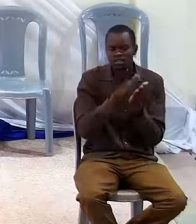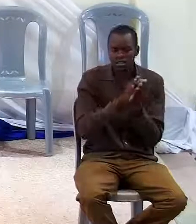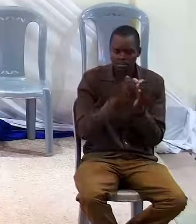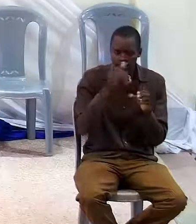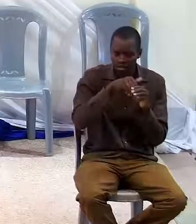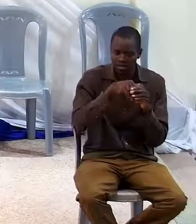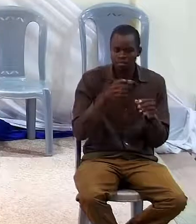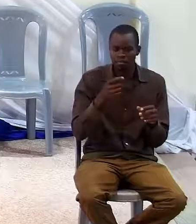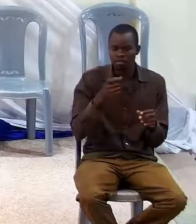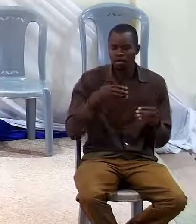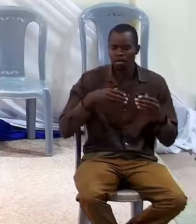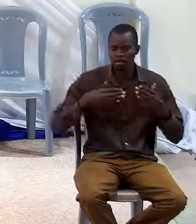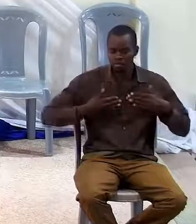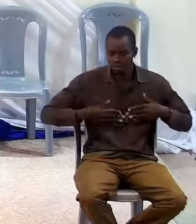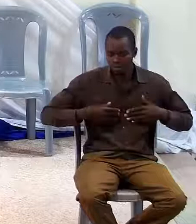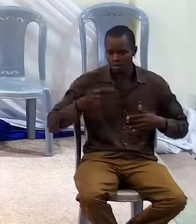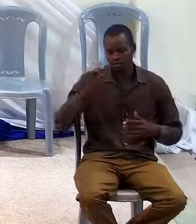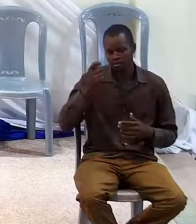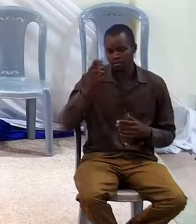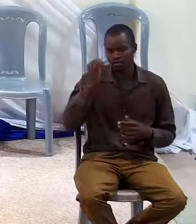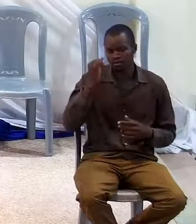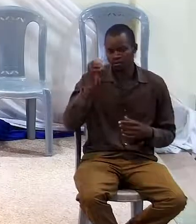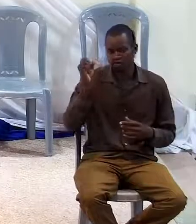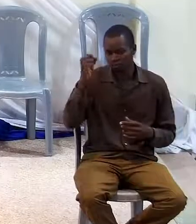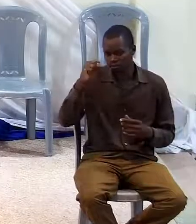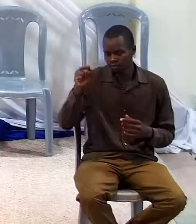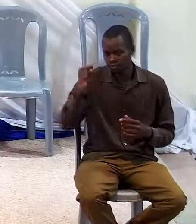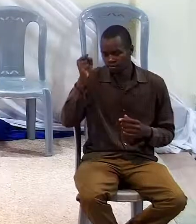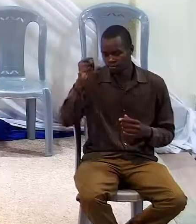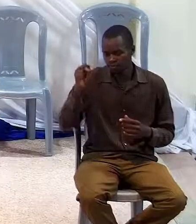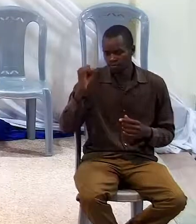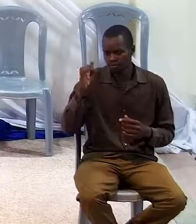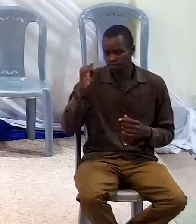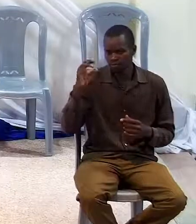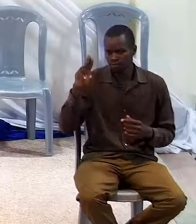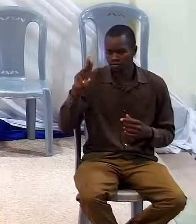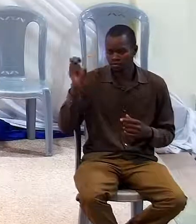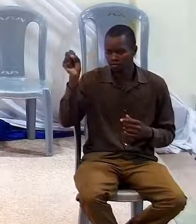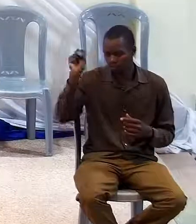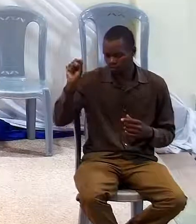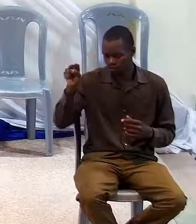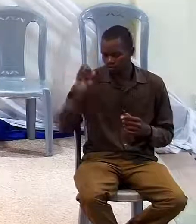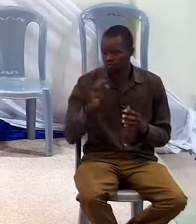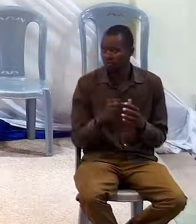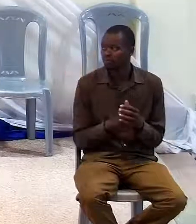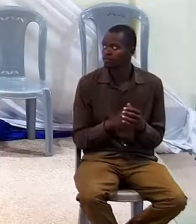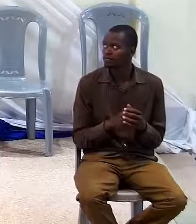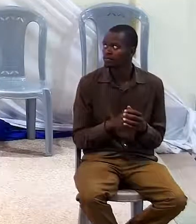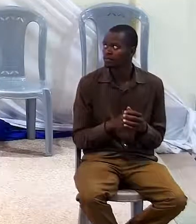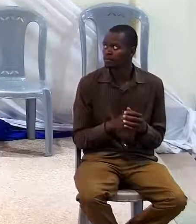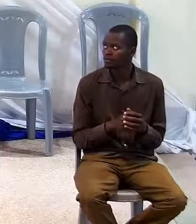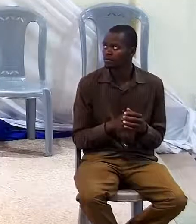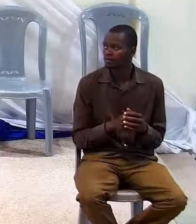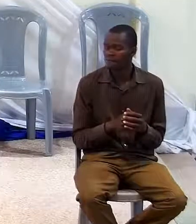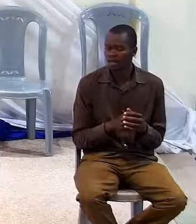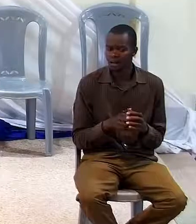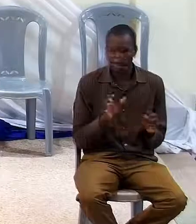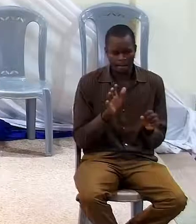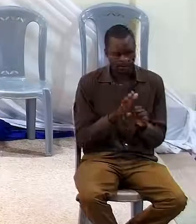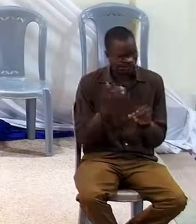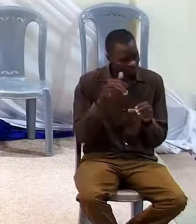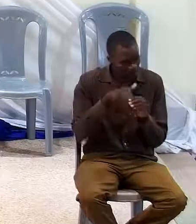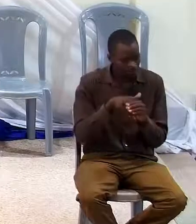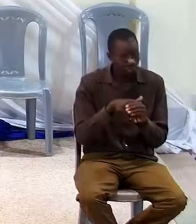we call the adipose tissues, mostly concentrated around the chest,